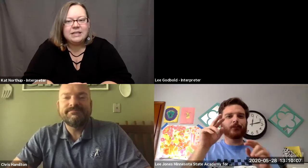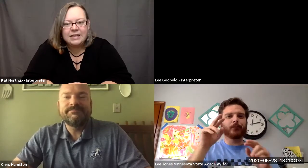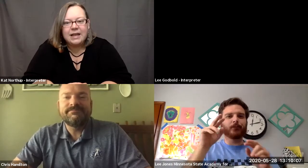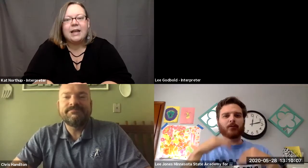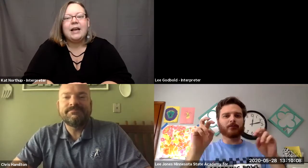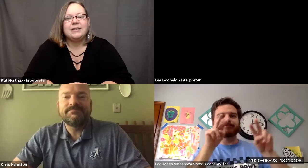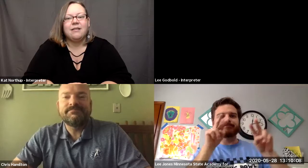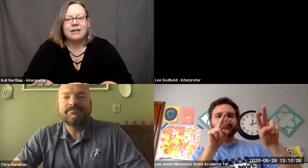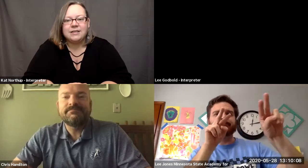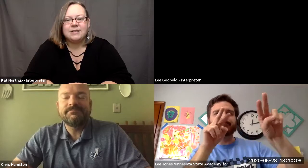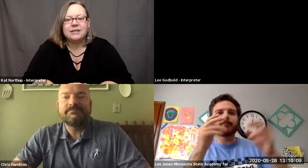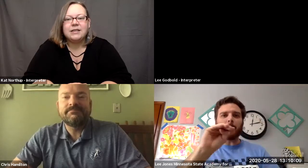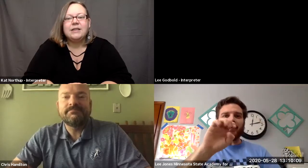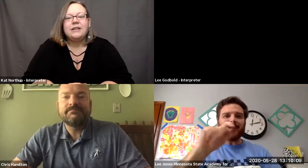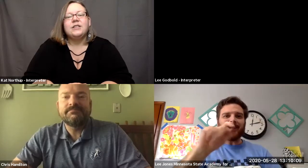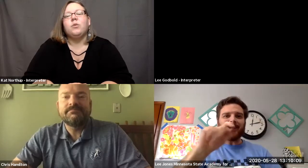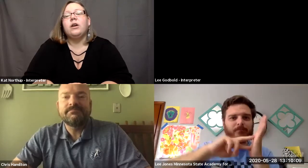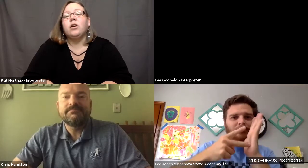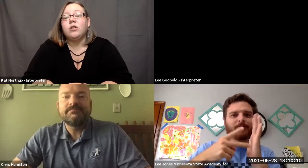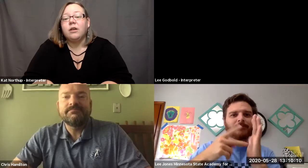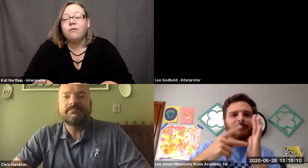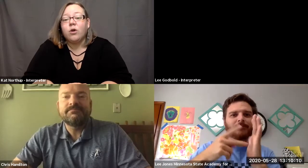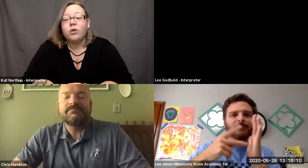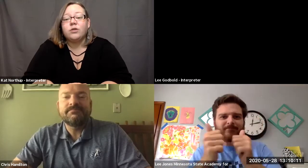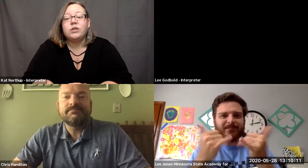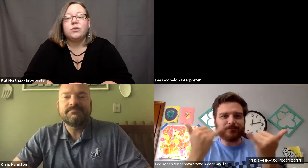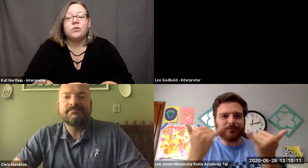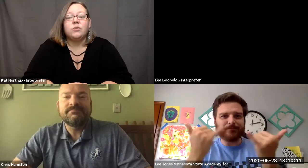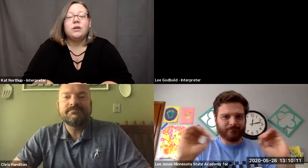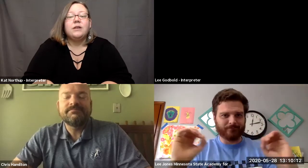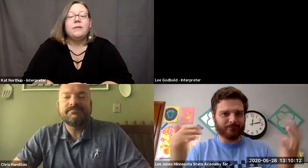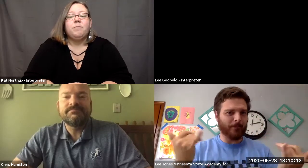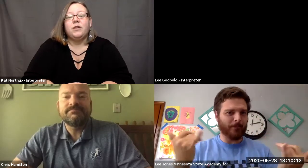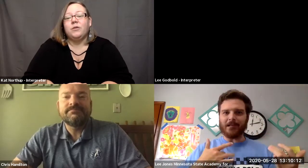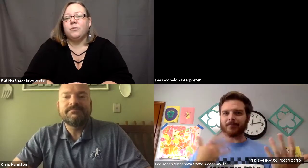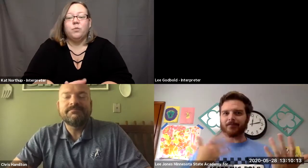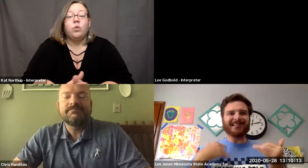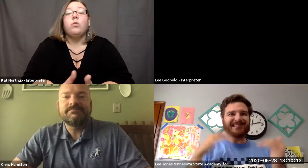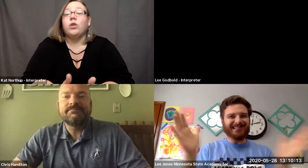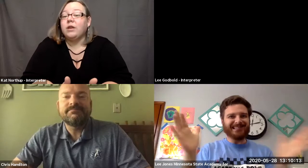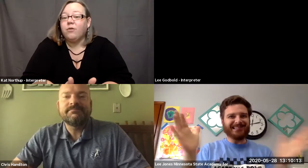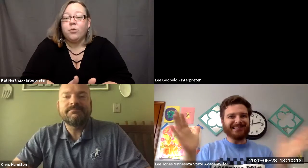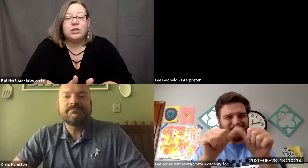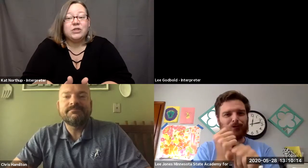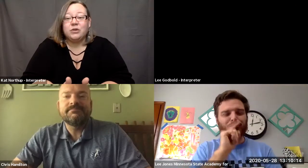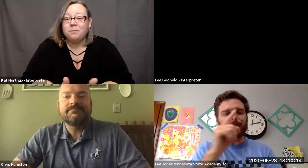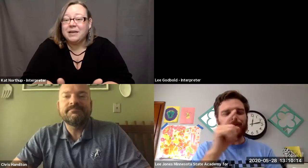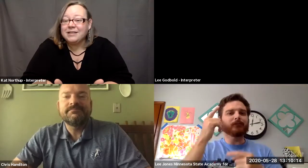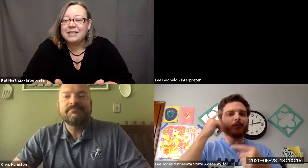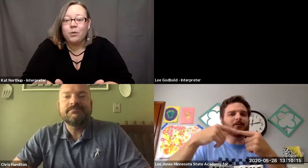maintain that has lessened. So we are looking forward to, you know, we were looking forward to certain meets that were